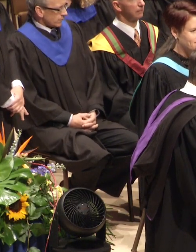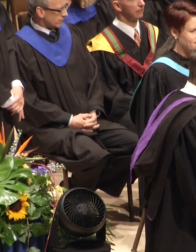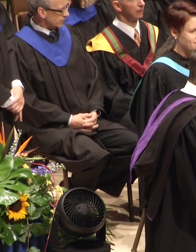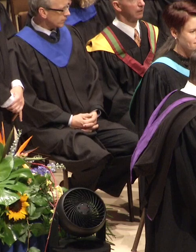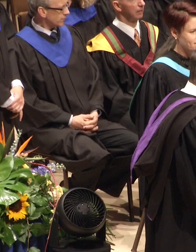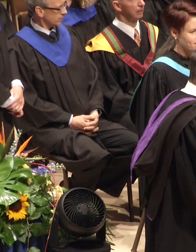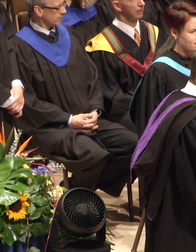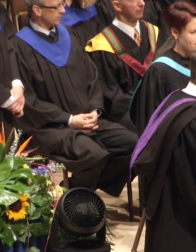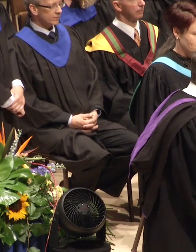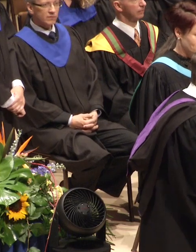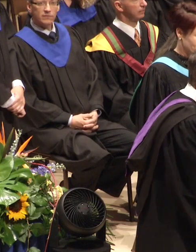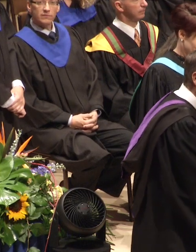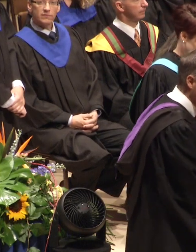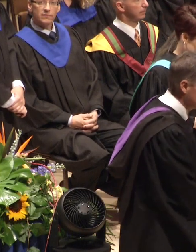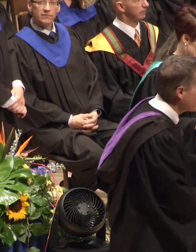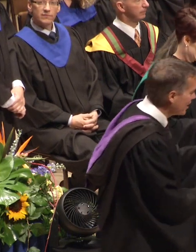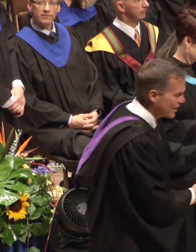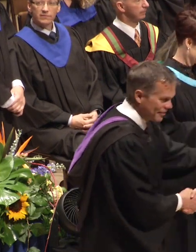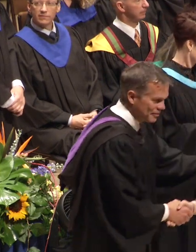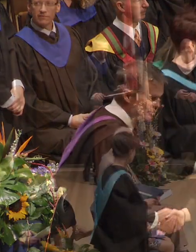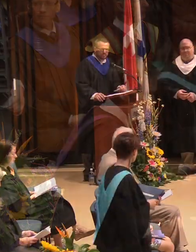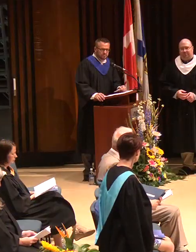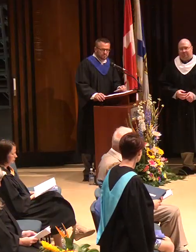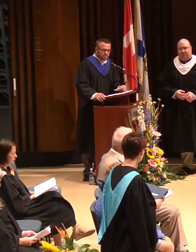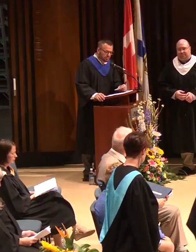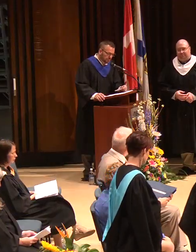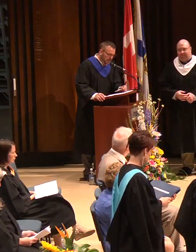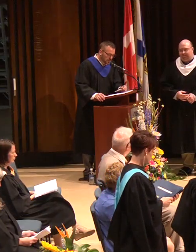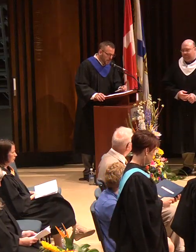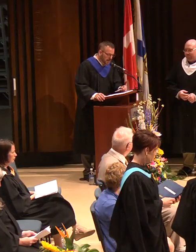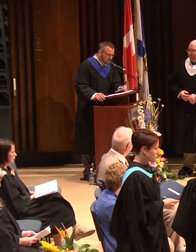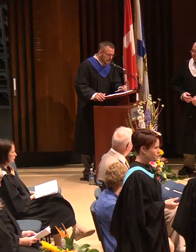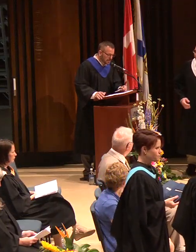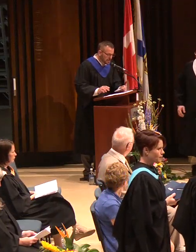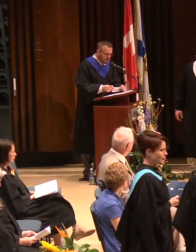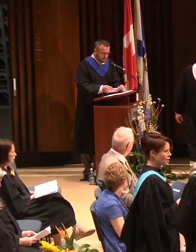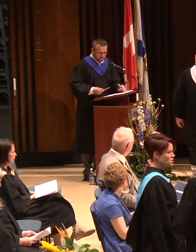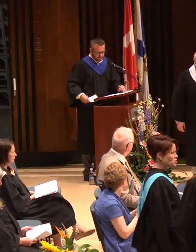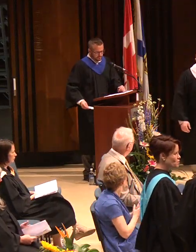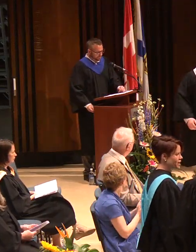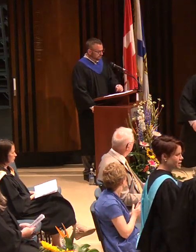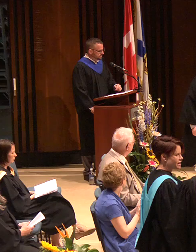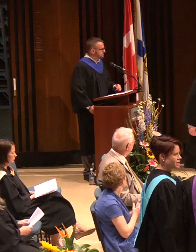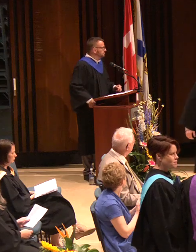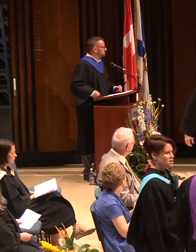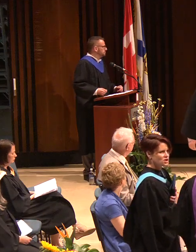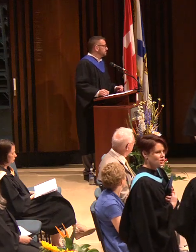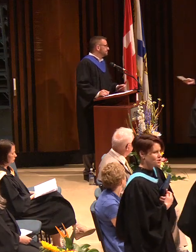Dwayne Fancy.